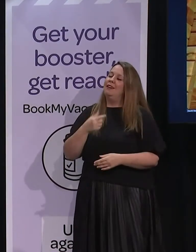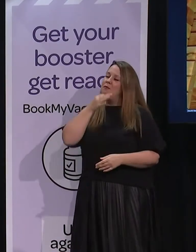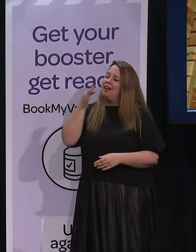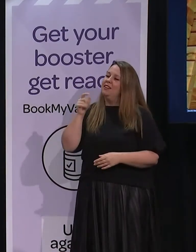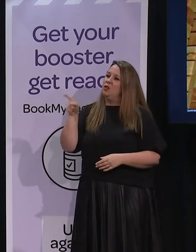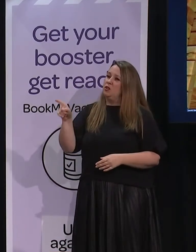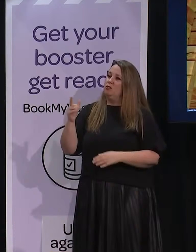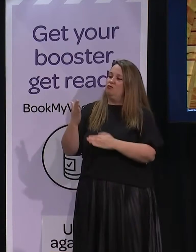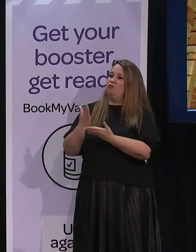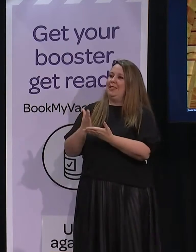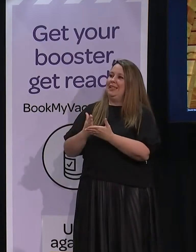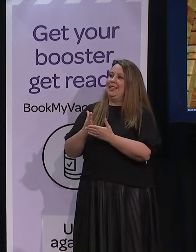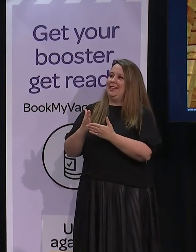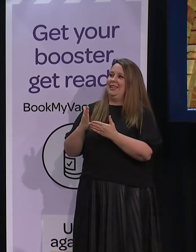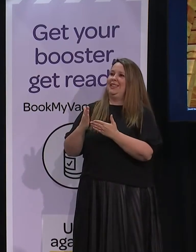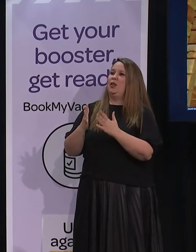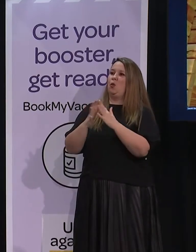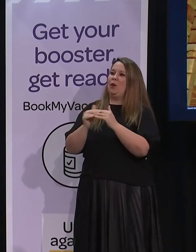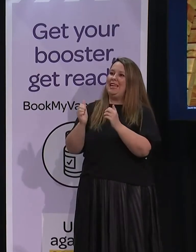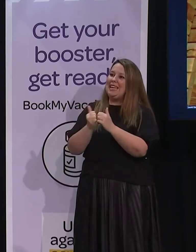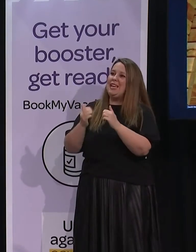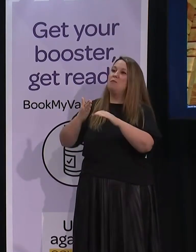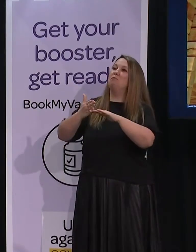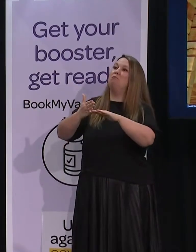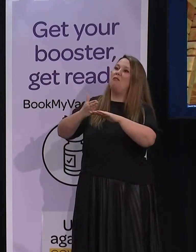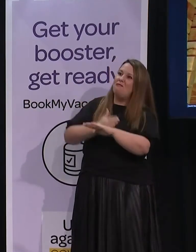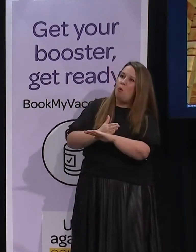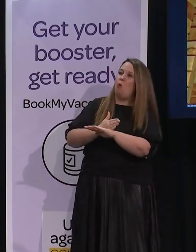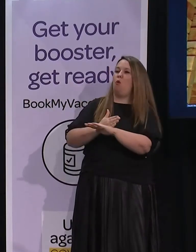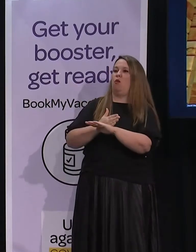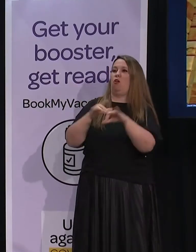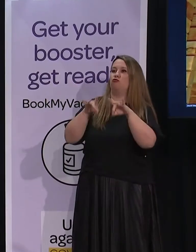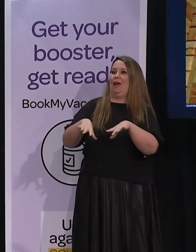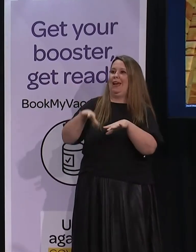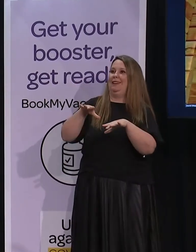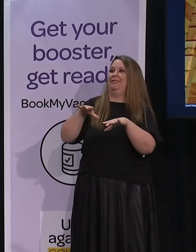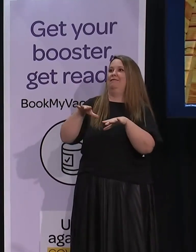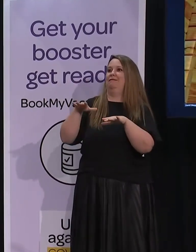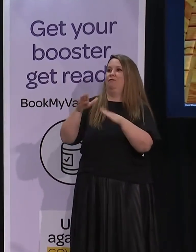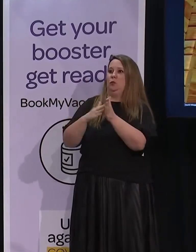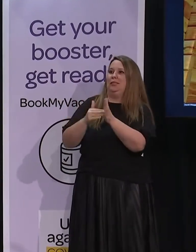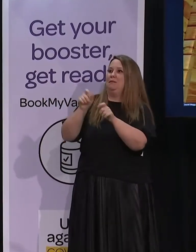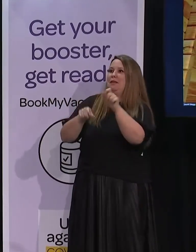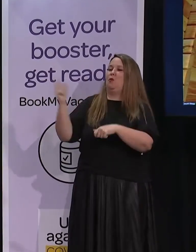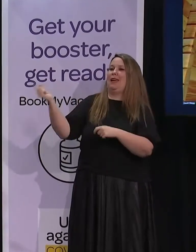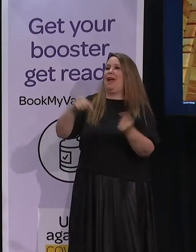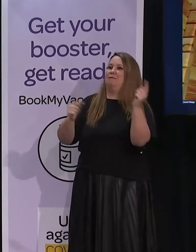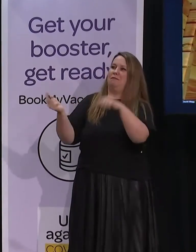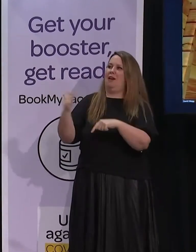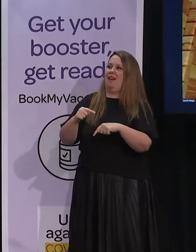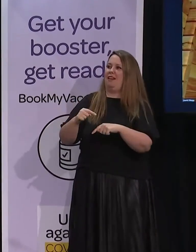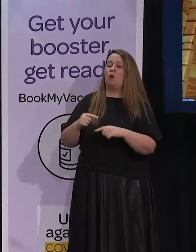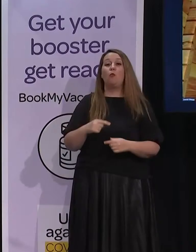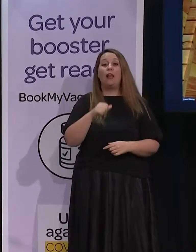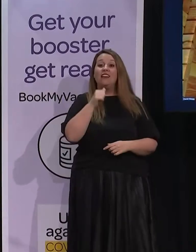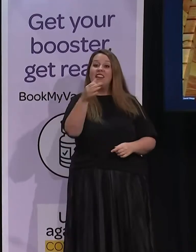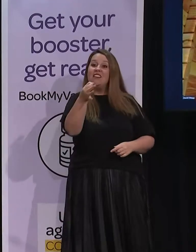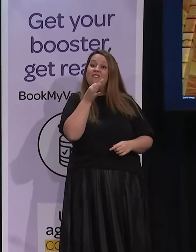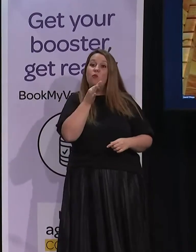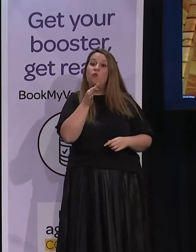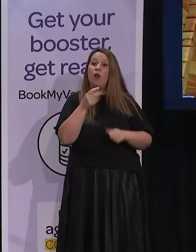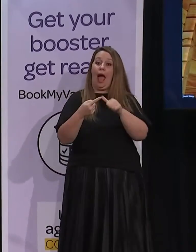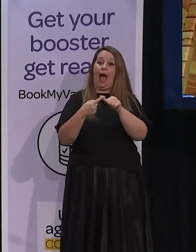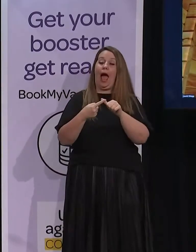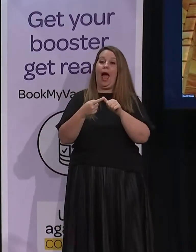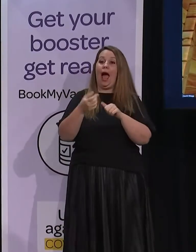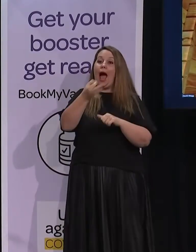the weekend and before this first lot of Aussies came through. Well, I guess the point that Professor Skegg is making is if you'd asked us too early, we would have got